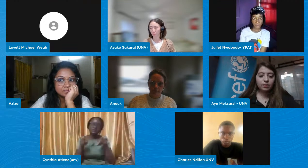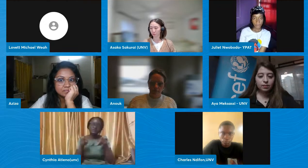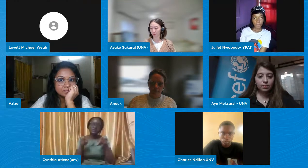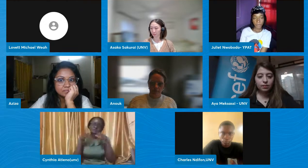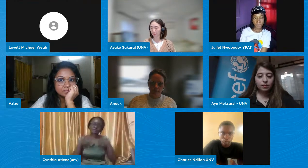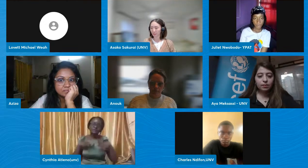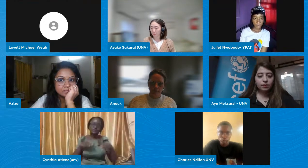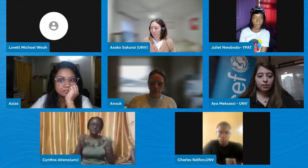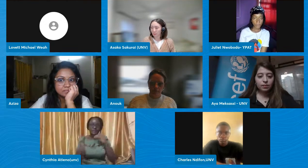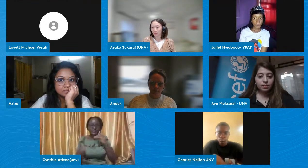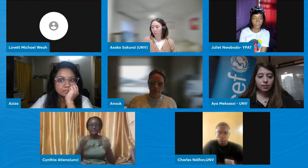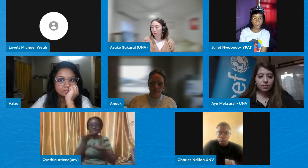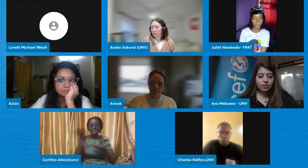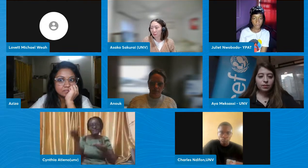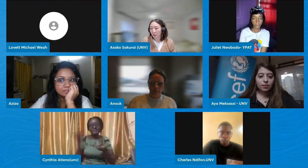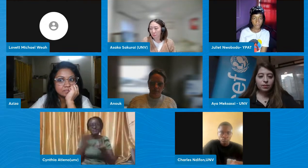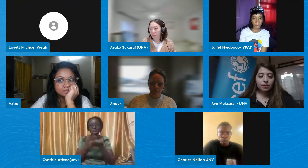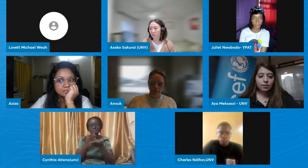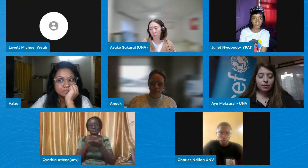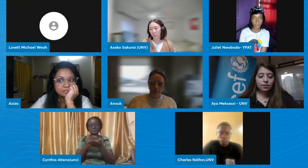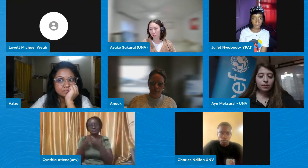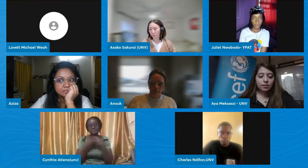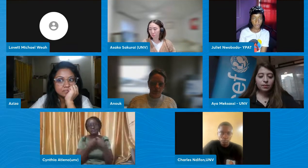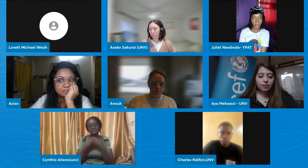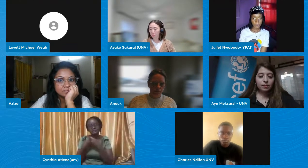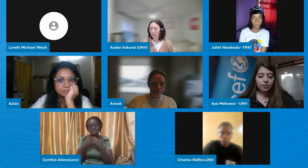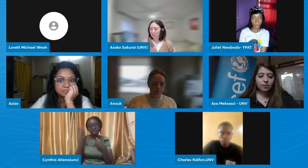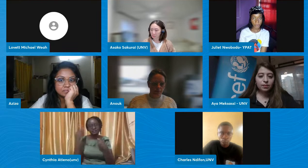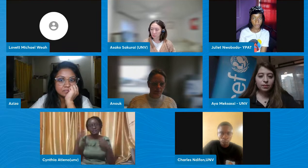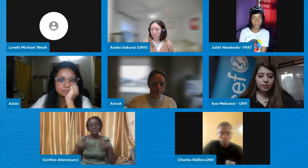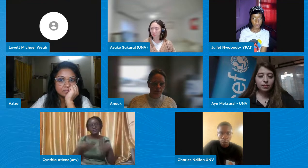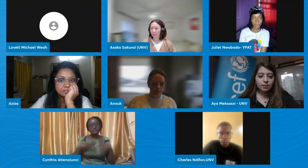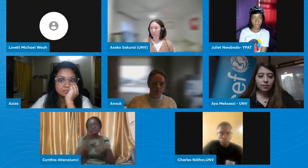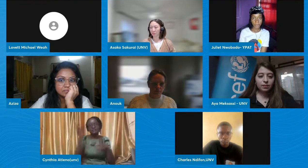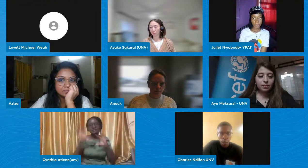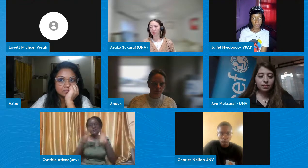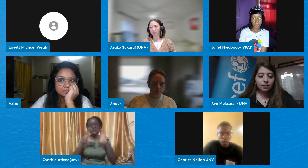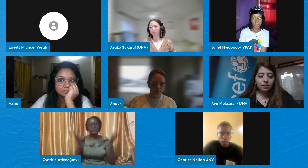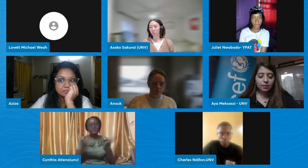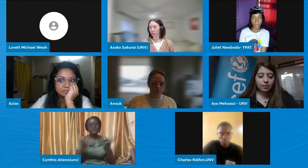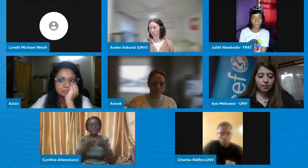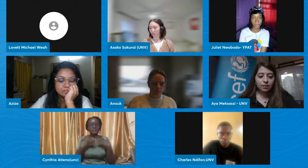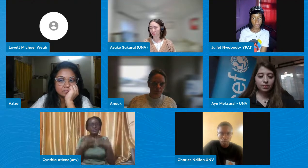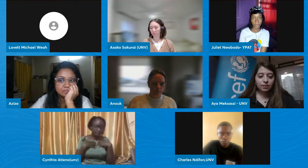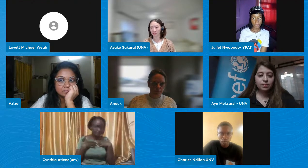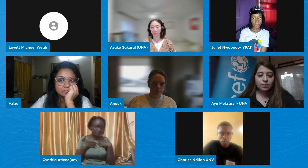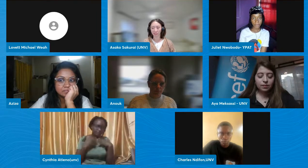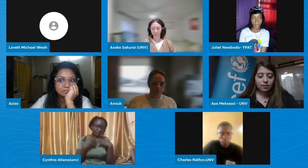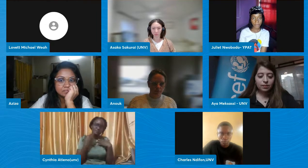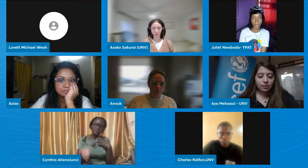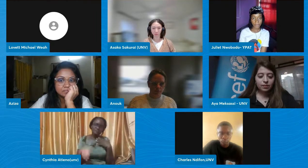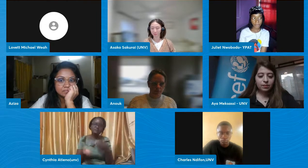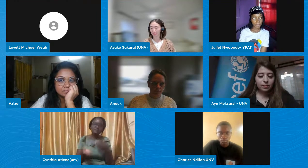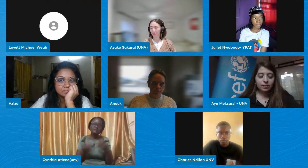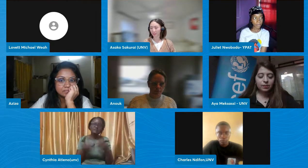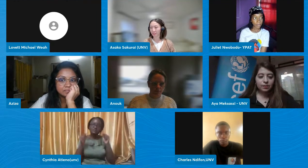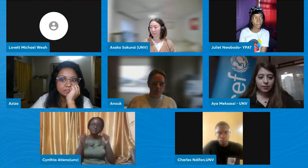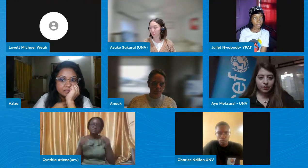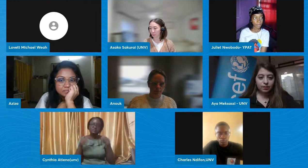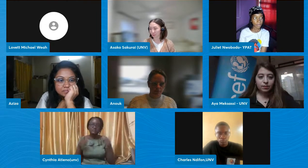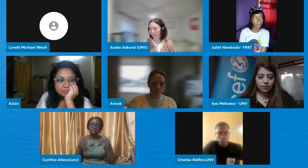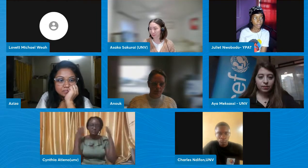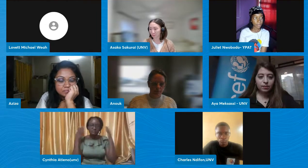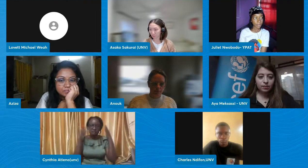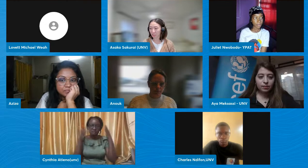places of the world. So today we're going to feature GenU's and UNV's work on disability inclusion and